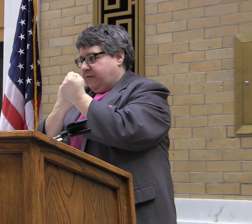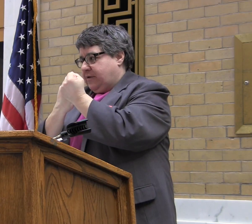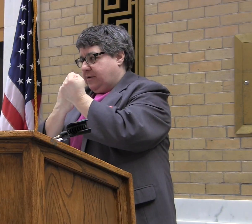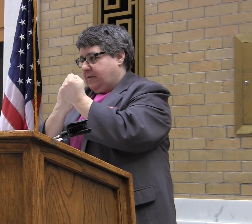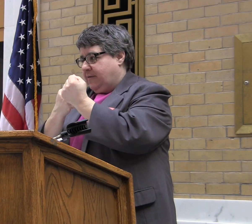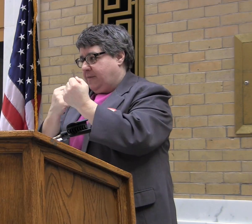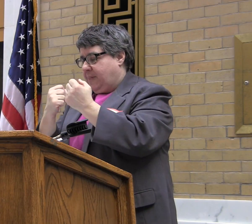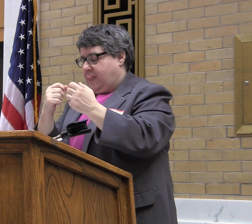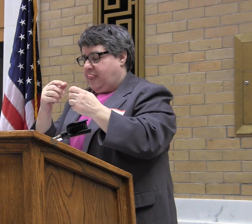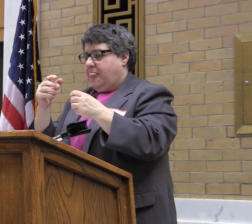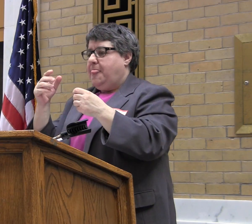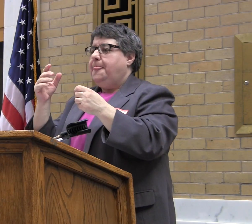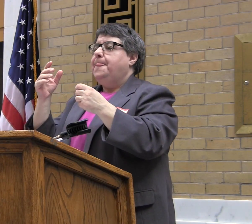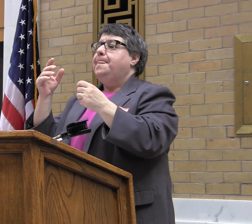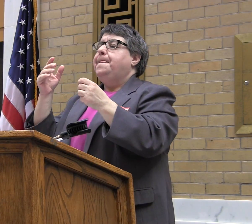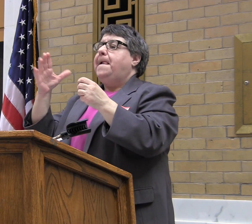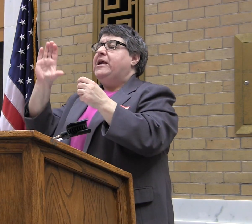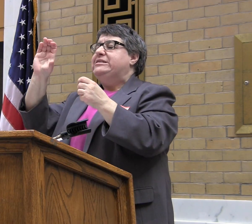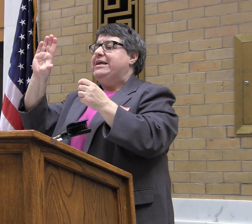Services for Support,